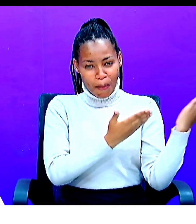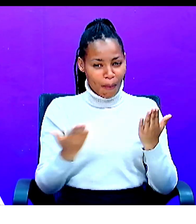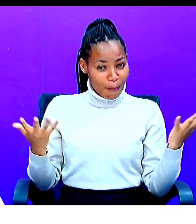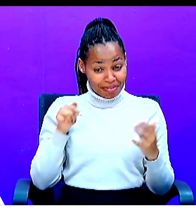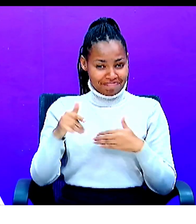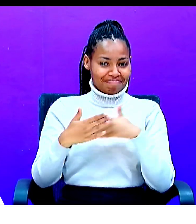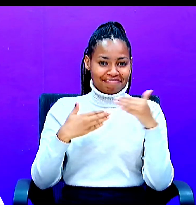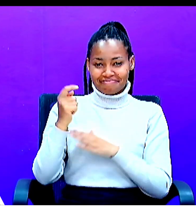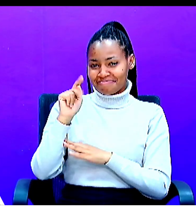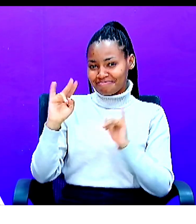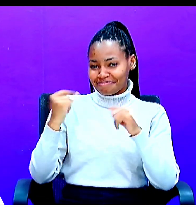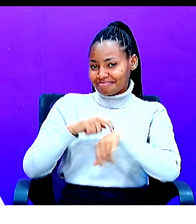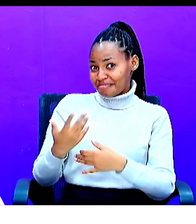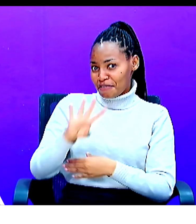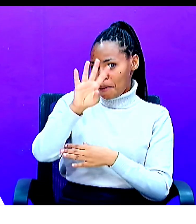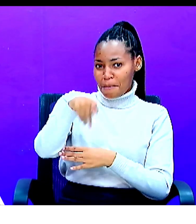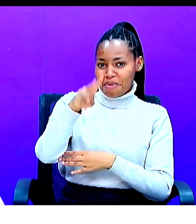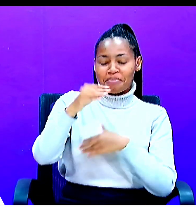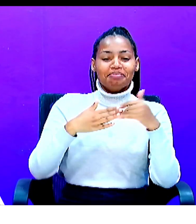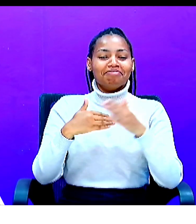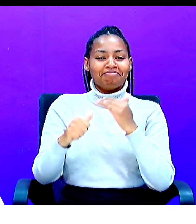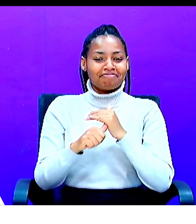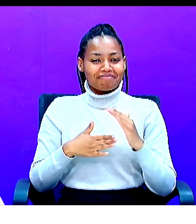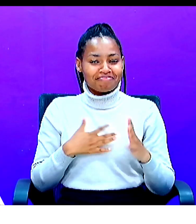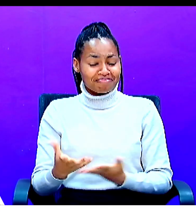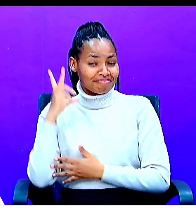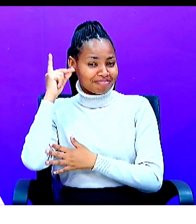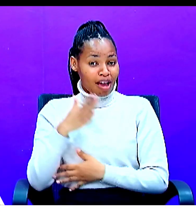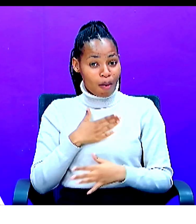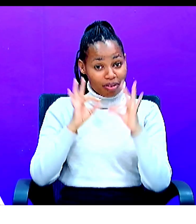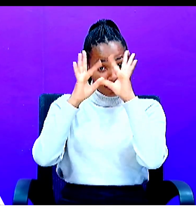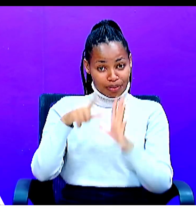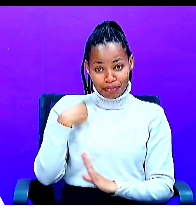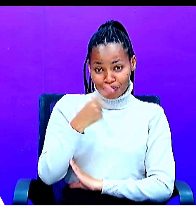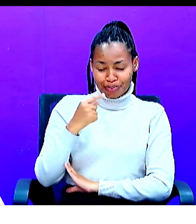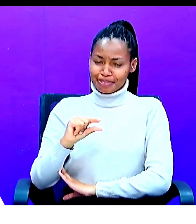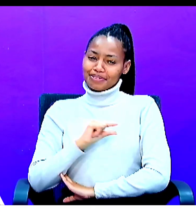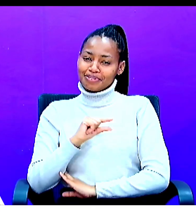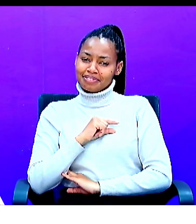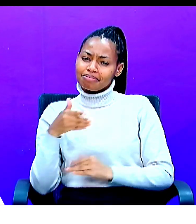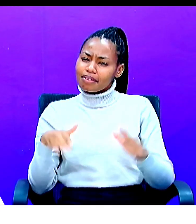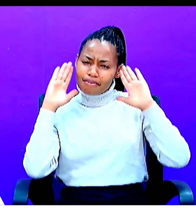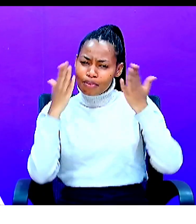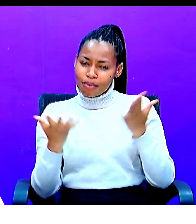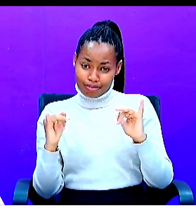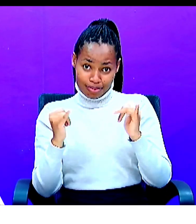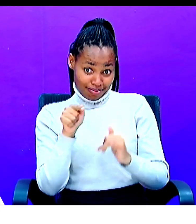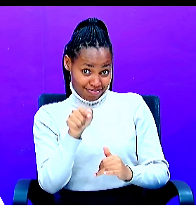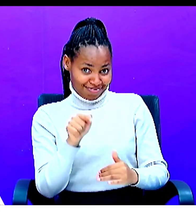Hello viewers, welcome to Science TV, 4 p.m. Brief News. I am your host Catherine Govey and Sign Language Interpreting the Voice is Gideon Minor. On to